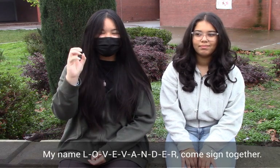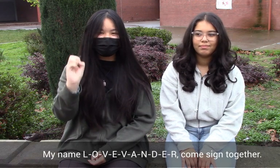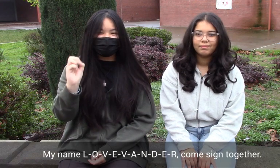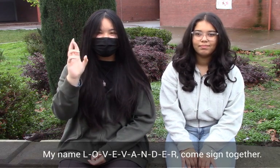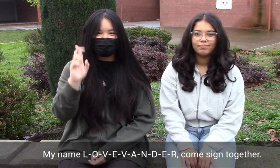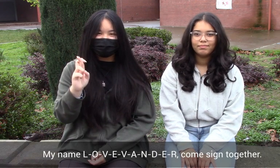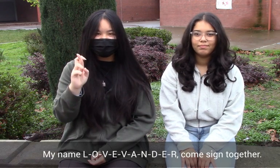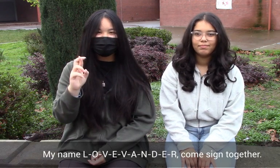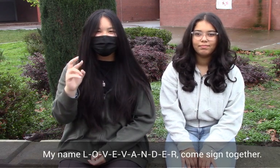Lobevander.